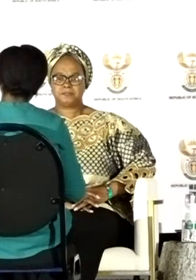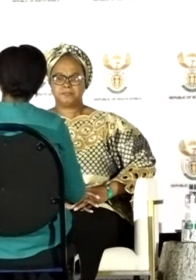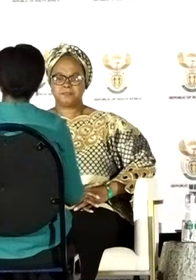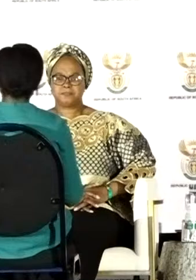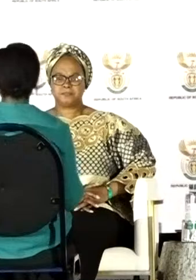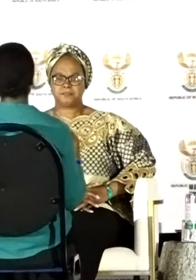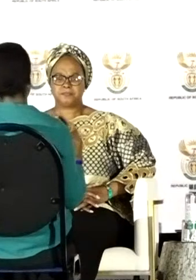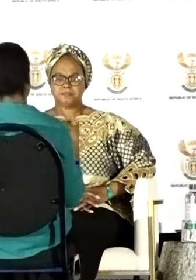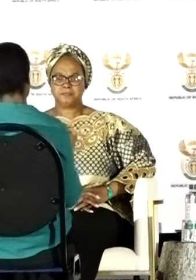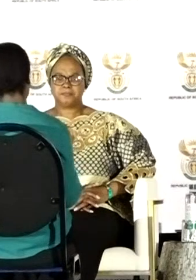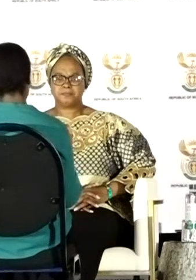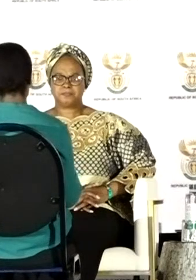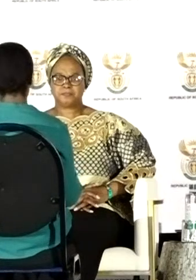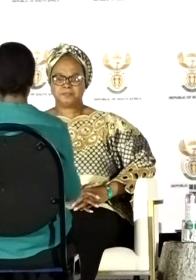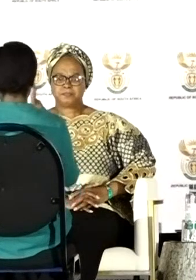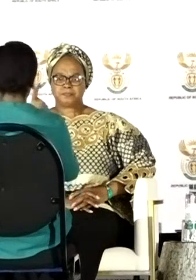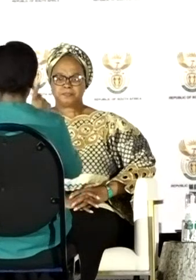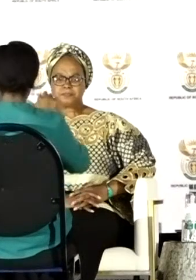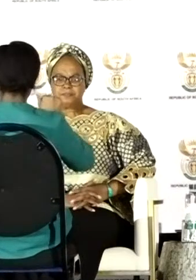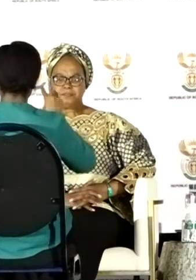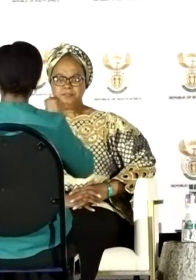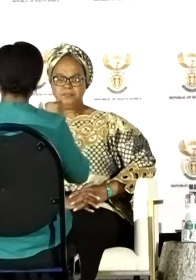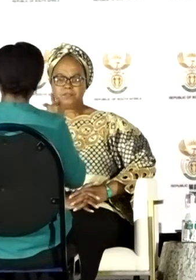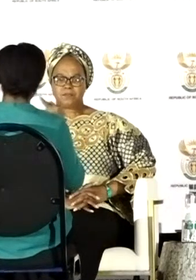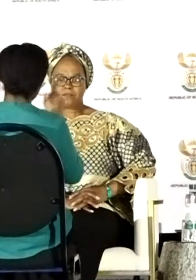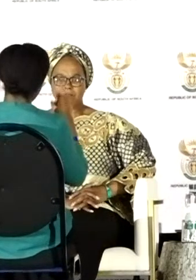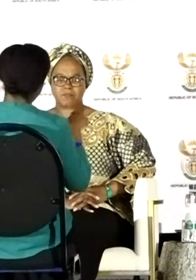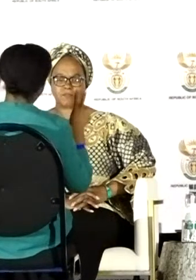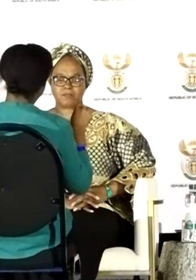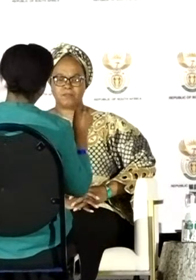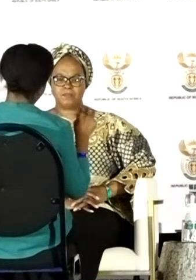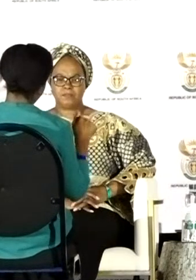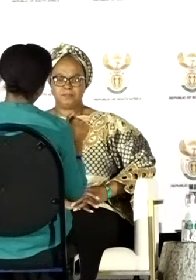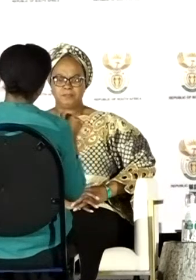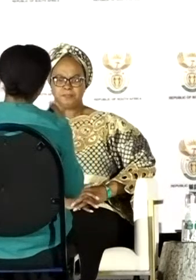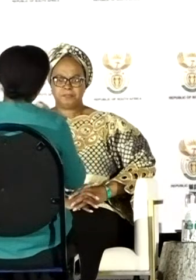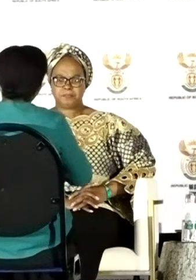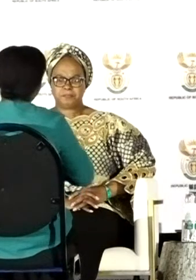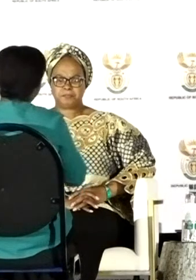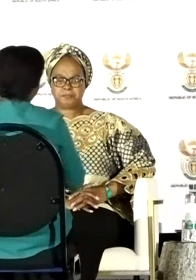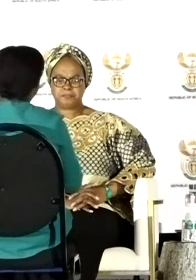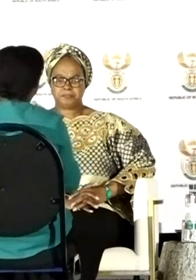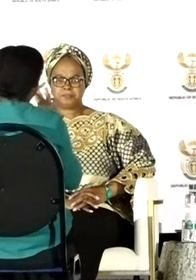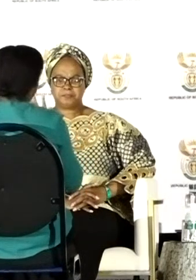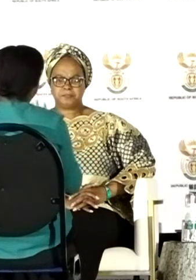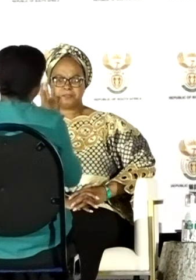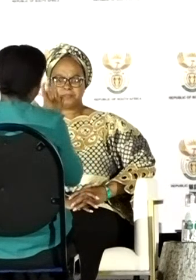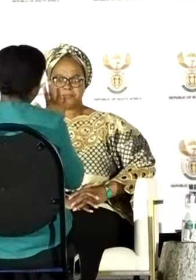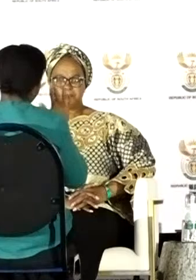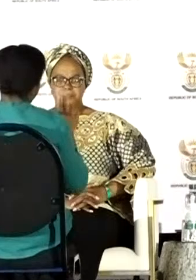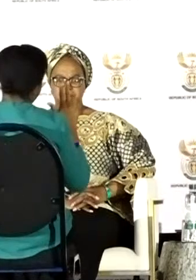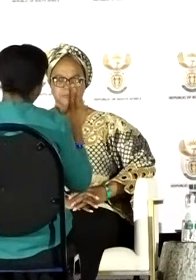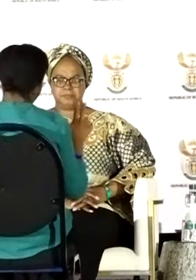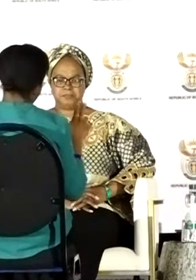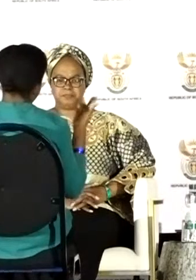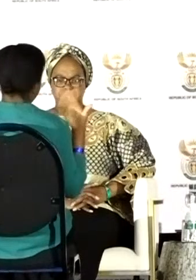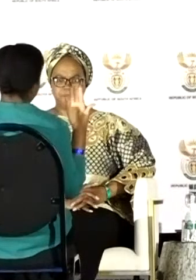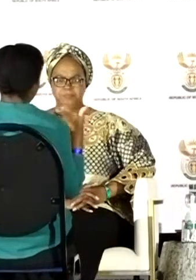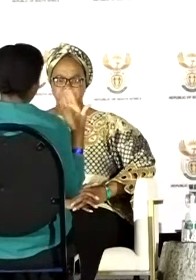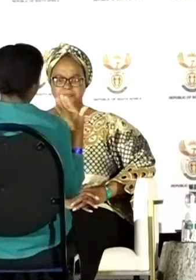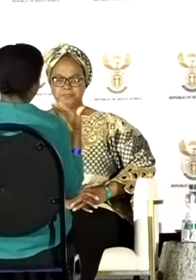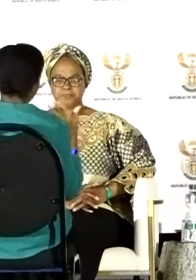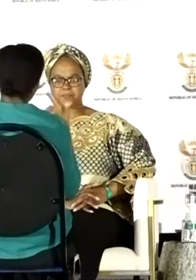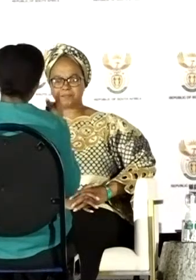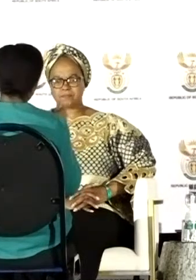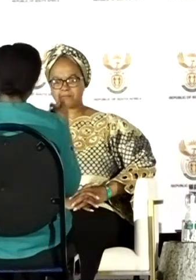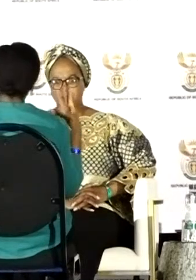Minister Dlamini Zuma, I met you in 1998 when you were Minister of Health at Hilton